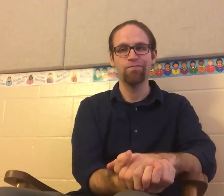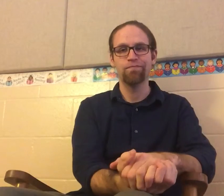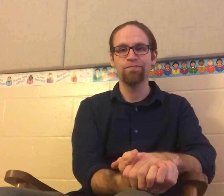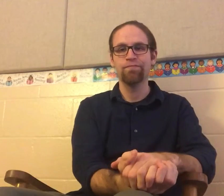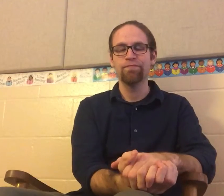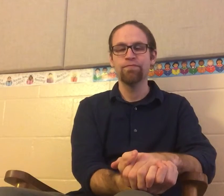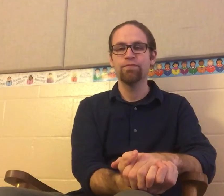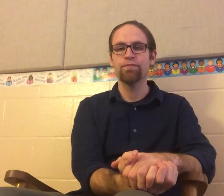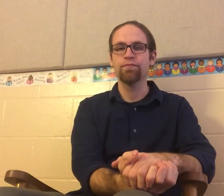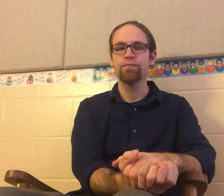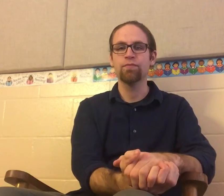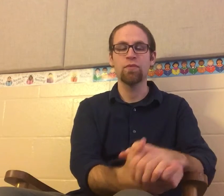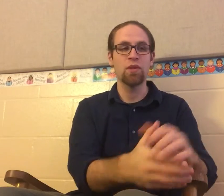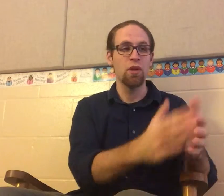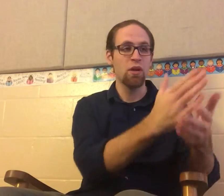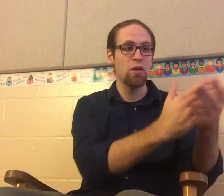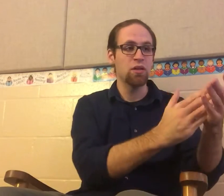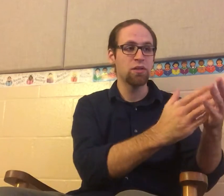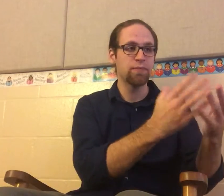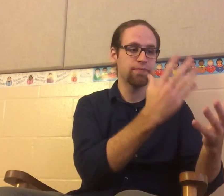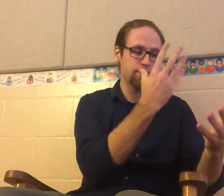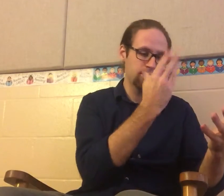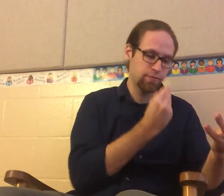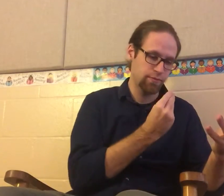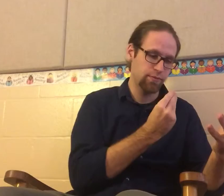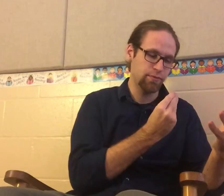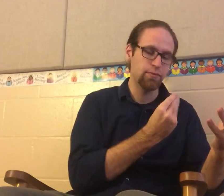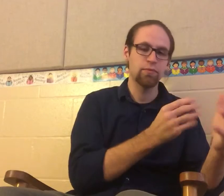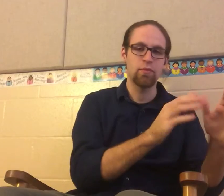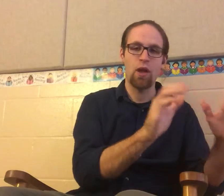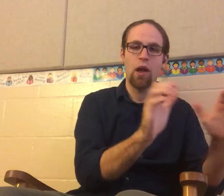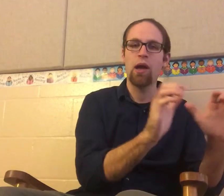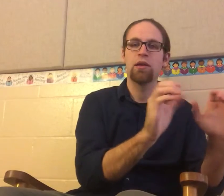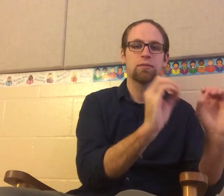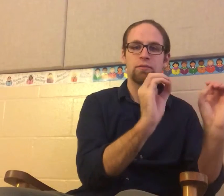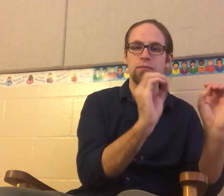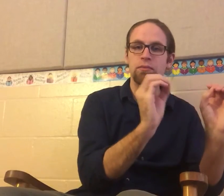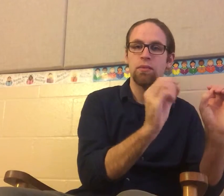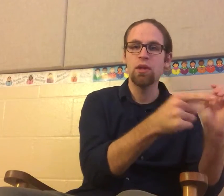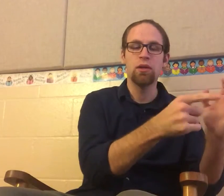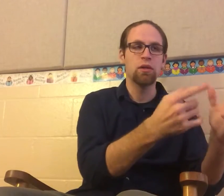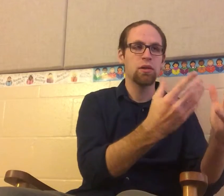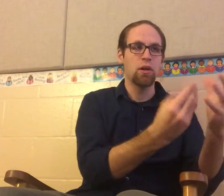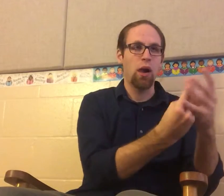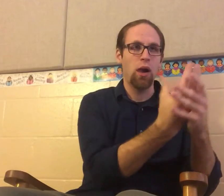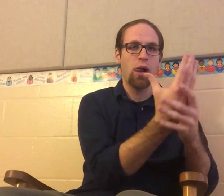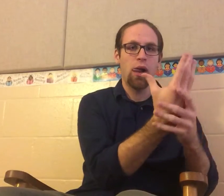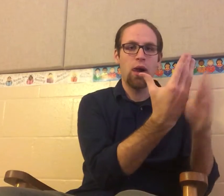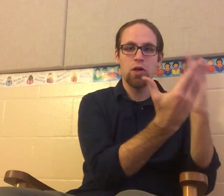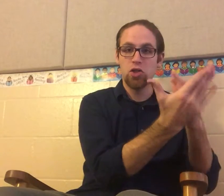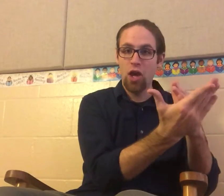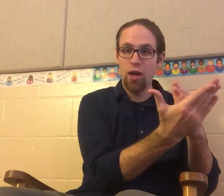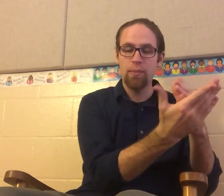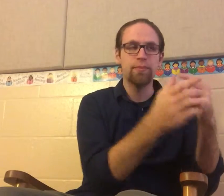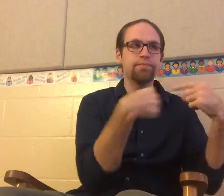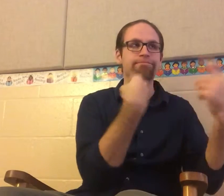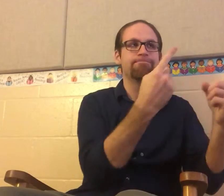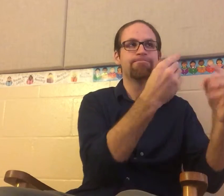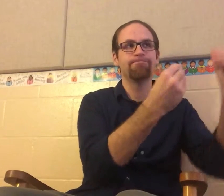Some become dormant or become inactive and stop growing and make new leaves for the winter and wait for the sunlight to return.